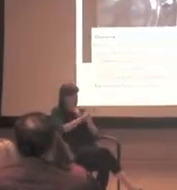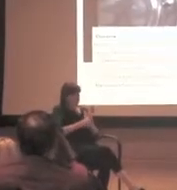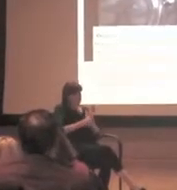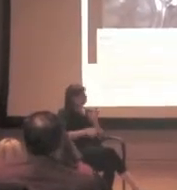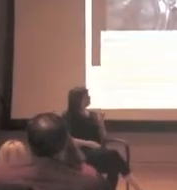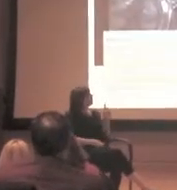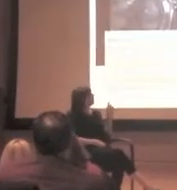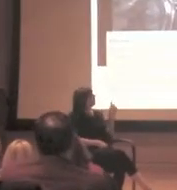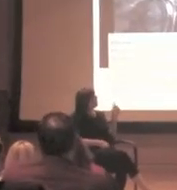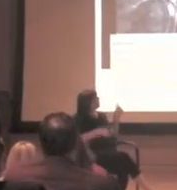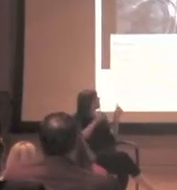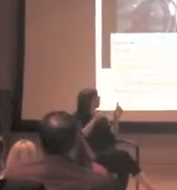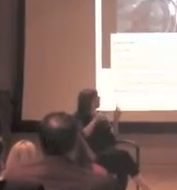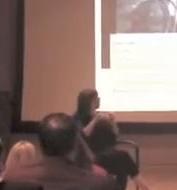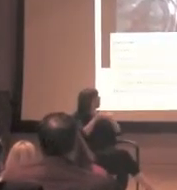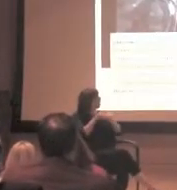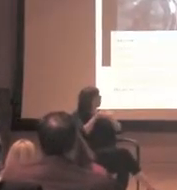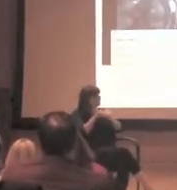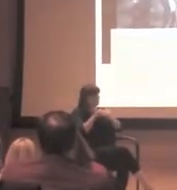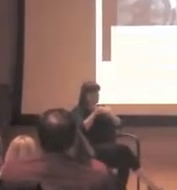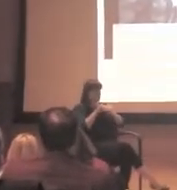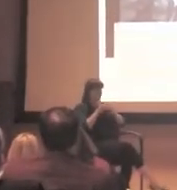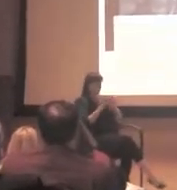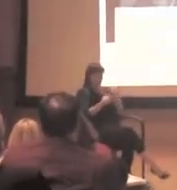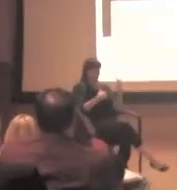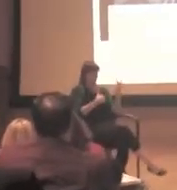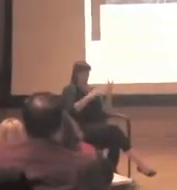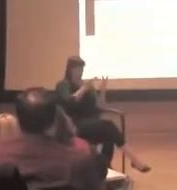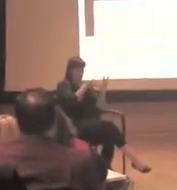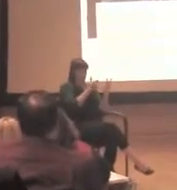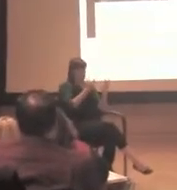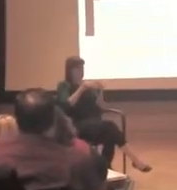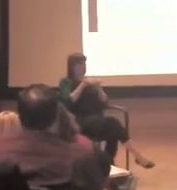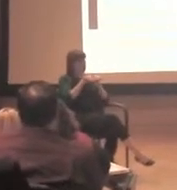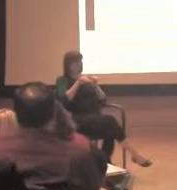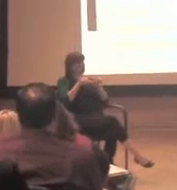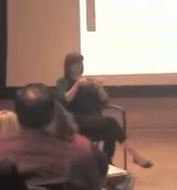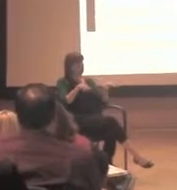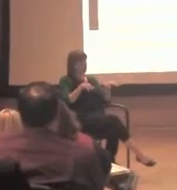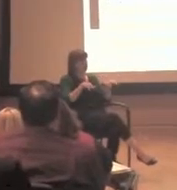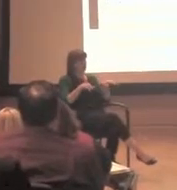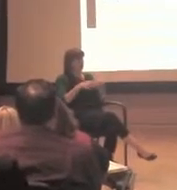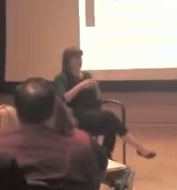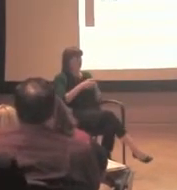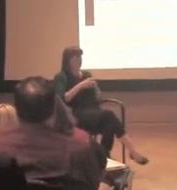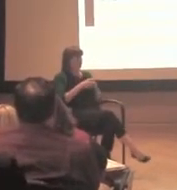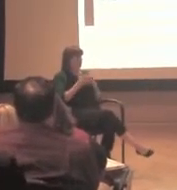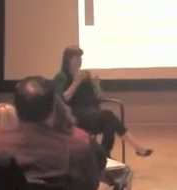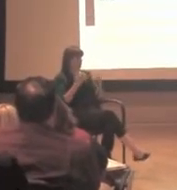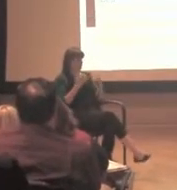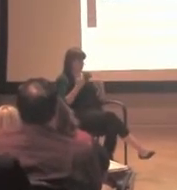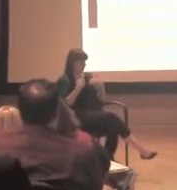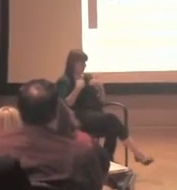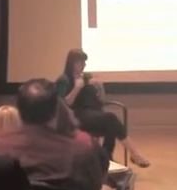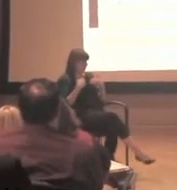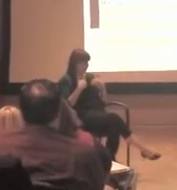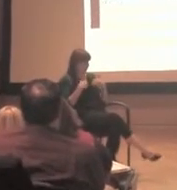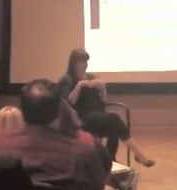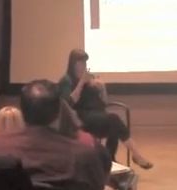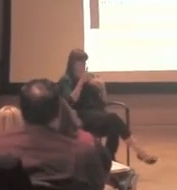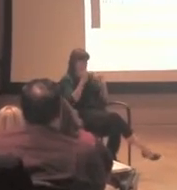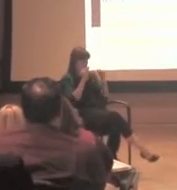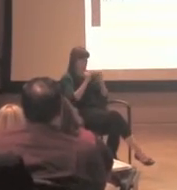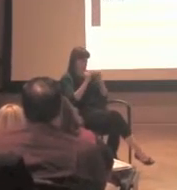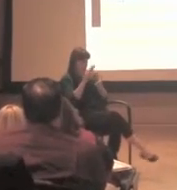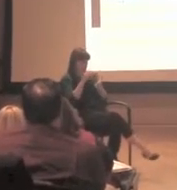This is now spreading. It used to be just 3 centers, San Francisco, Vanderbilt, and CHOP in Philadelphia. But now there's 5